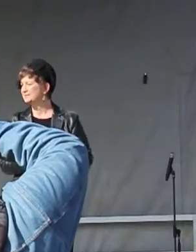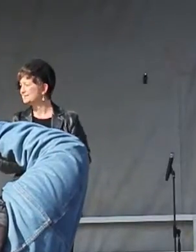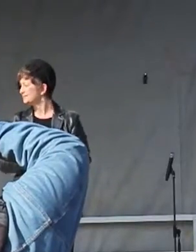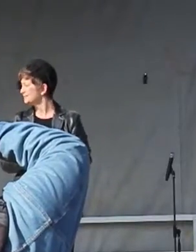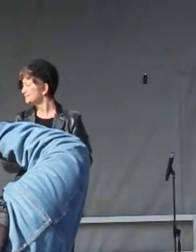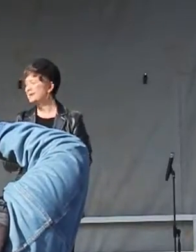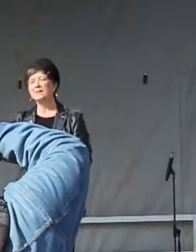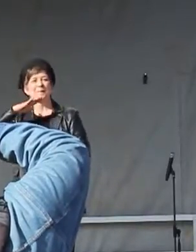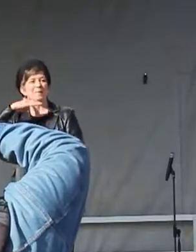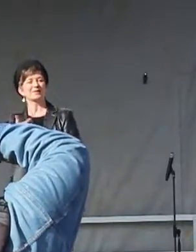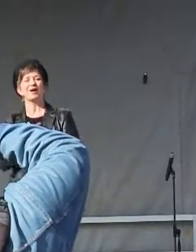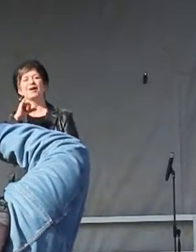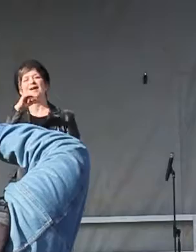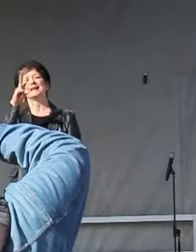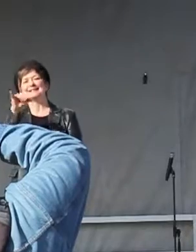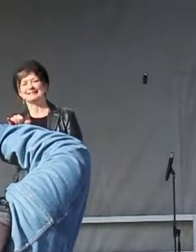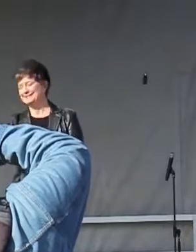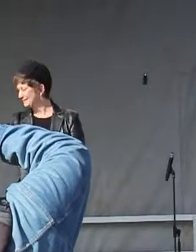This is my daughter, Izzy.